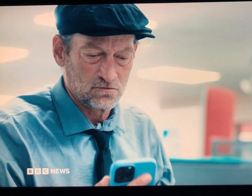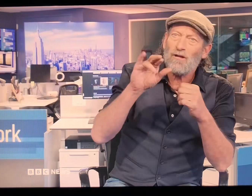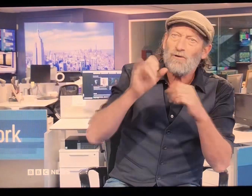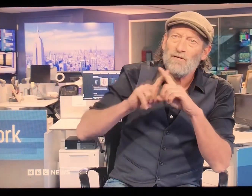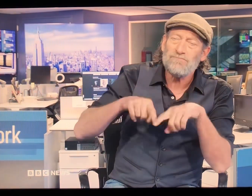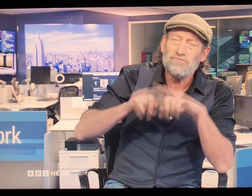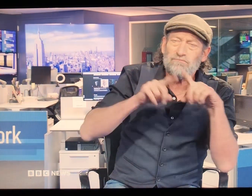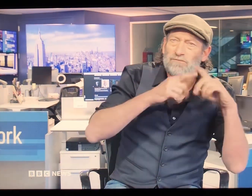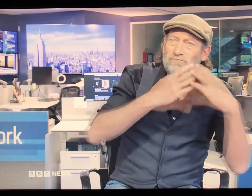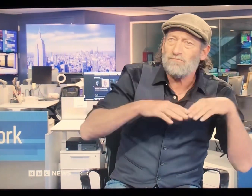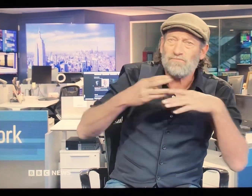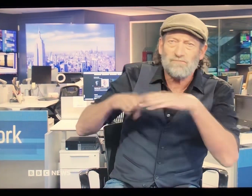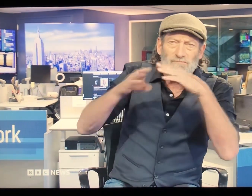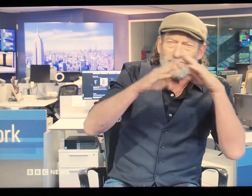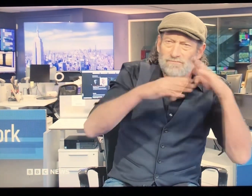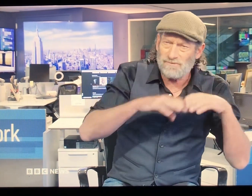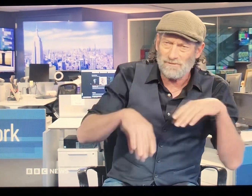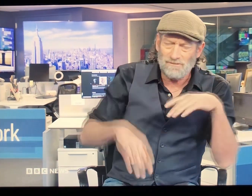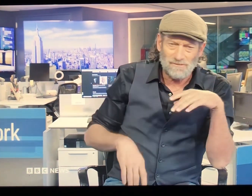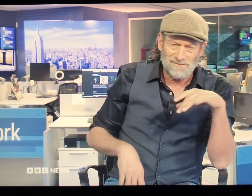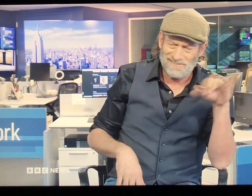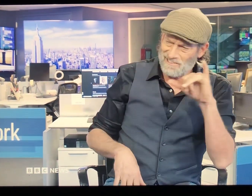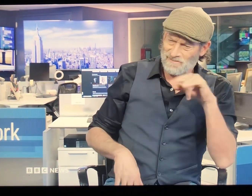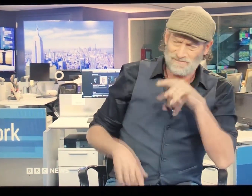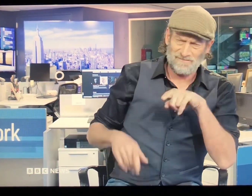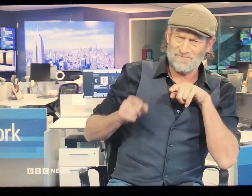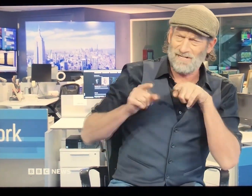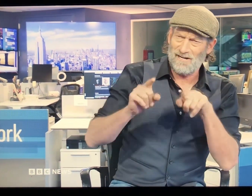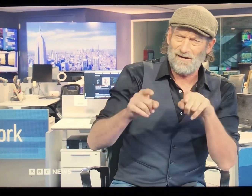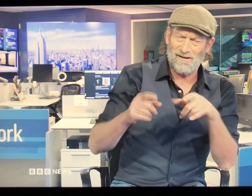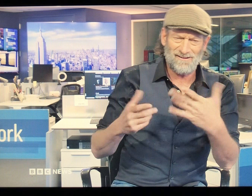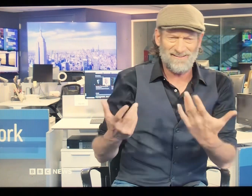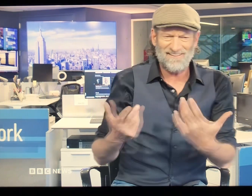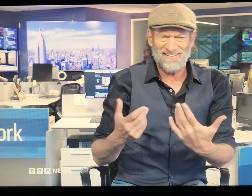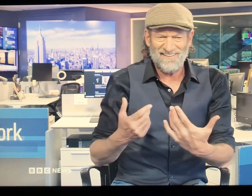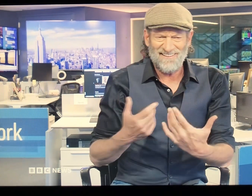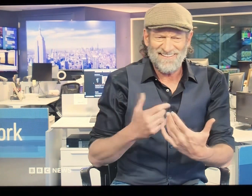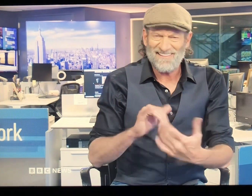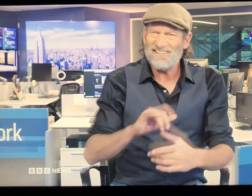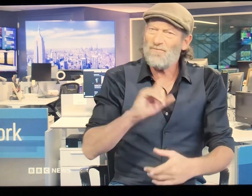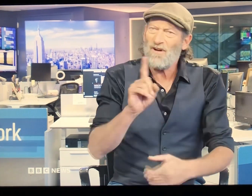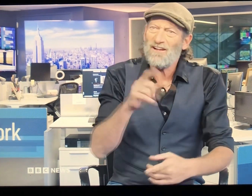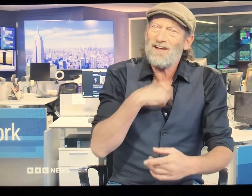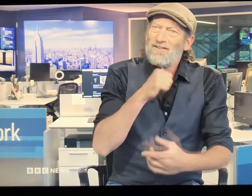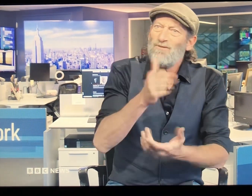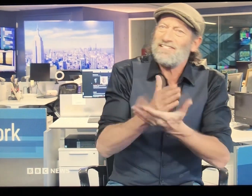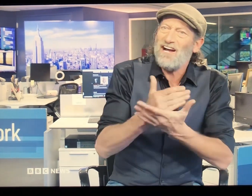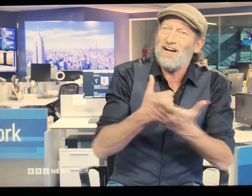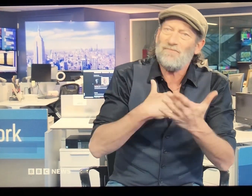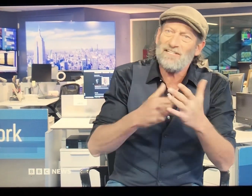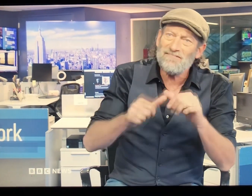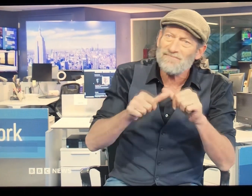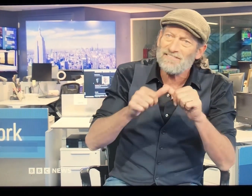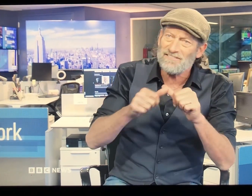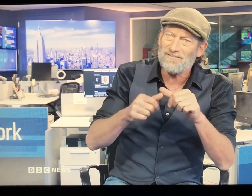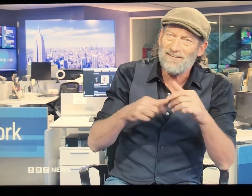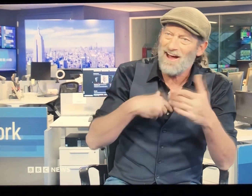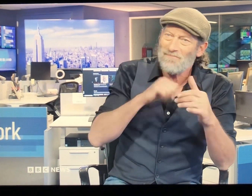And so my father breaking all these barriers really showed me that I could have a parallel path and broke barriers for myself. And so I